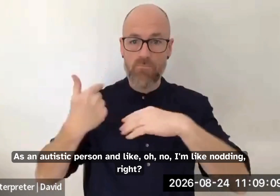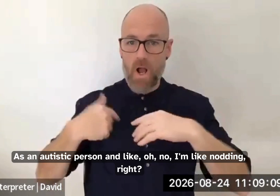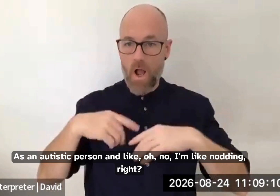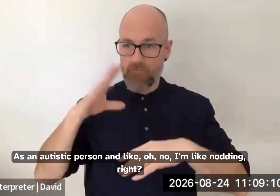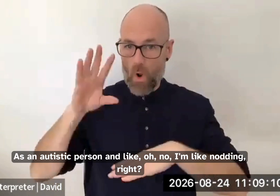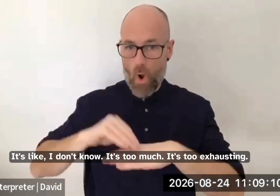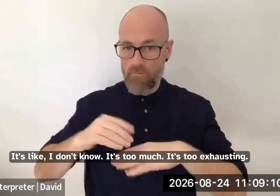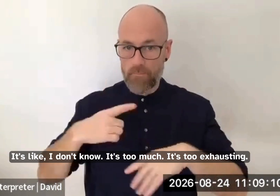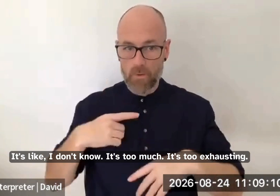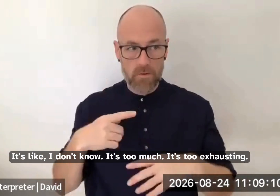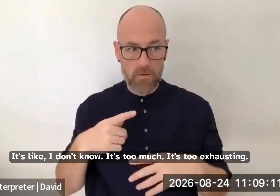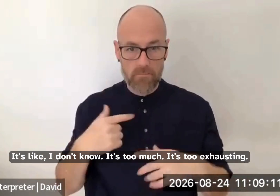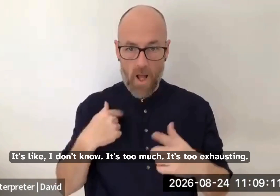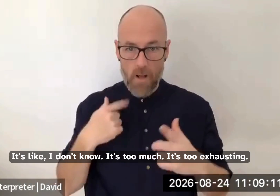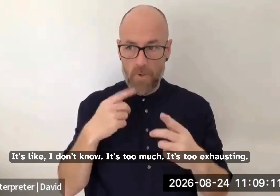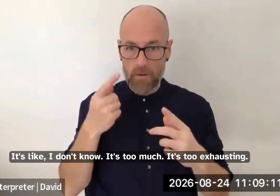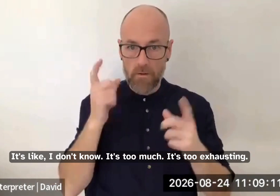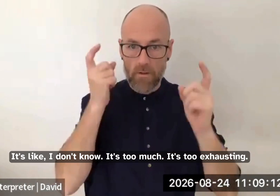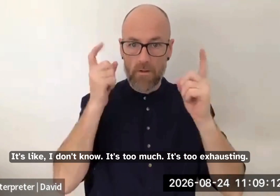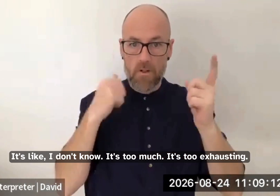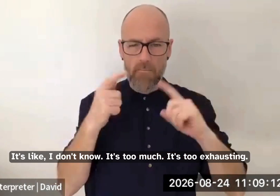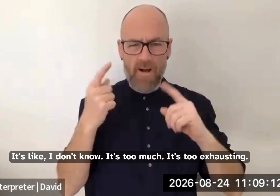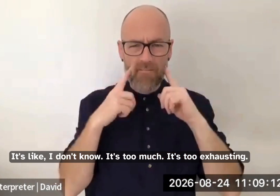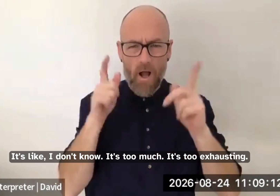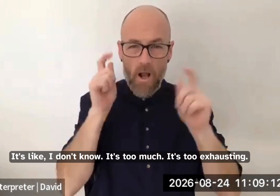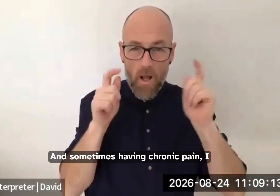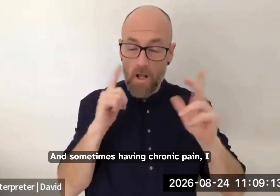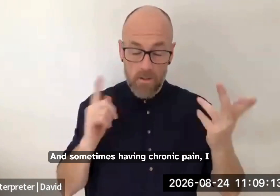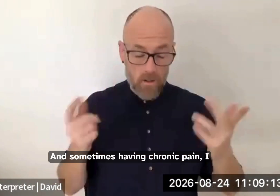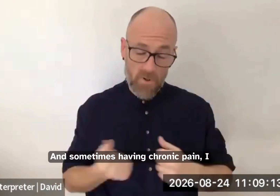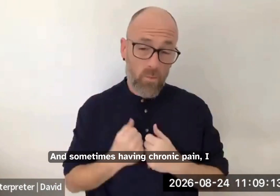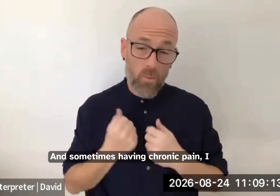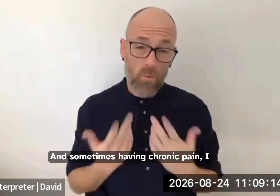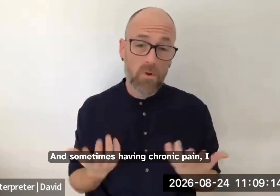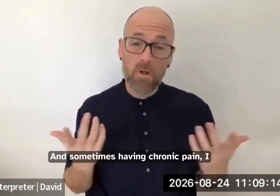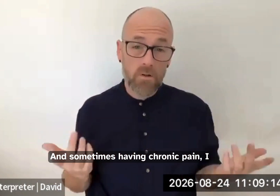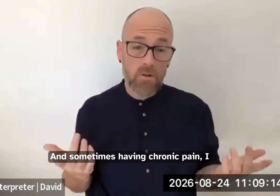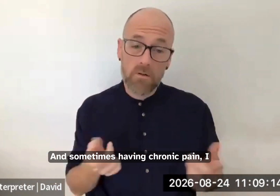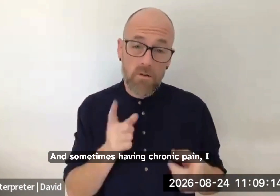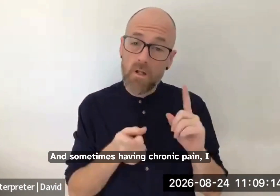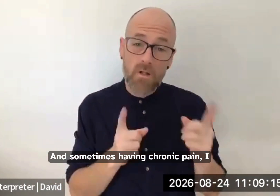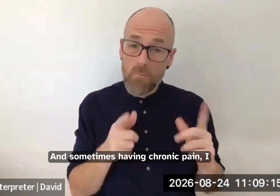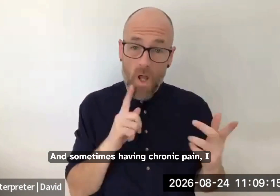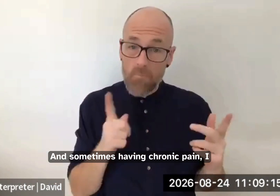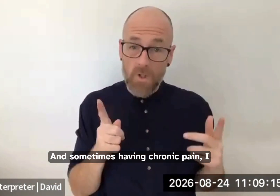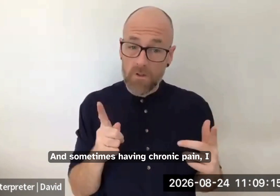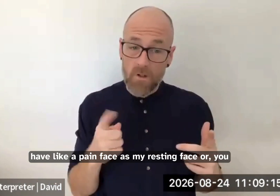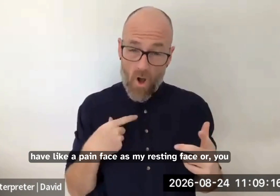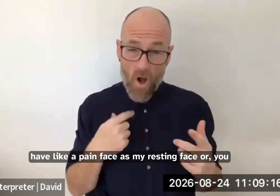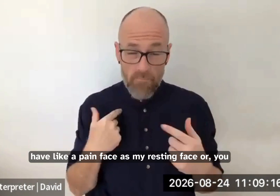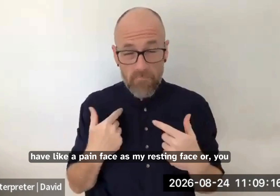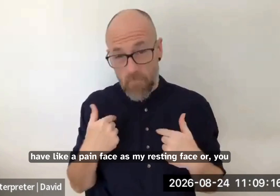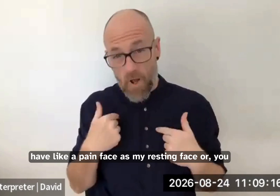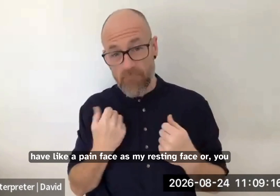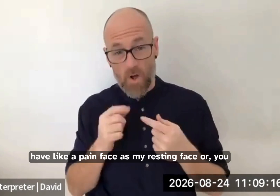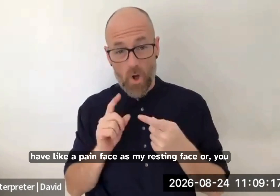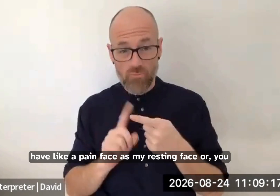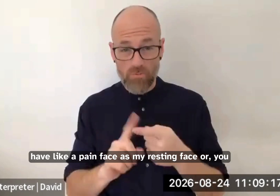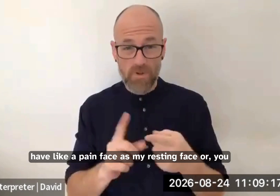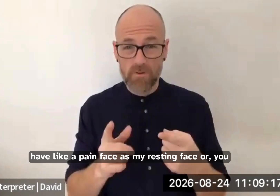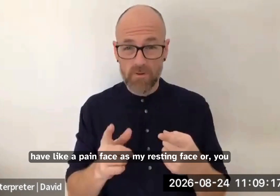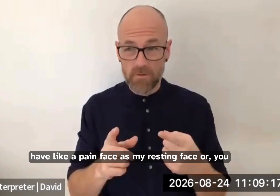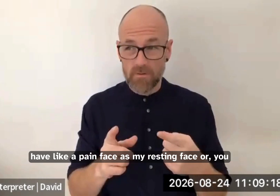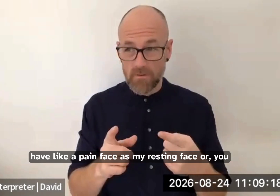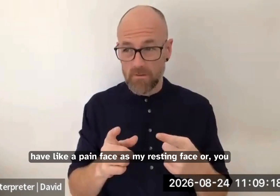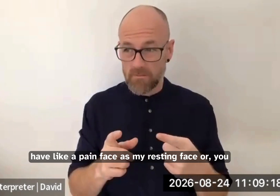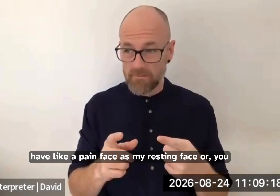like nodding right. It's like I don't know, it's too much, it's too exhausting, and sometimes having chronic pain. I have like a pain face as my